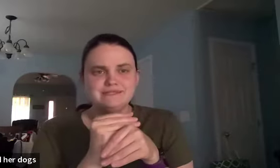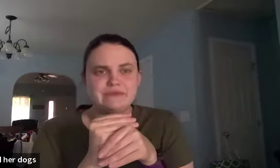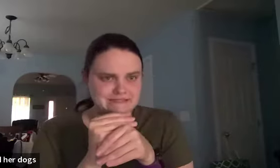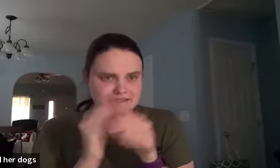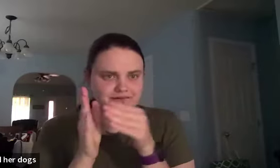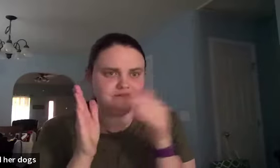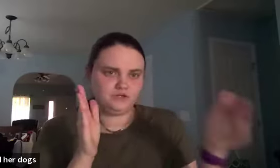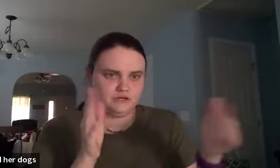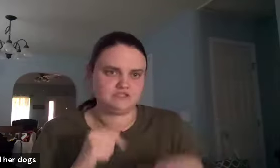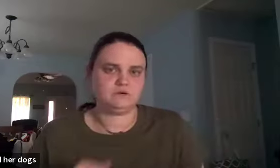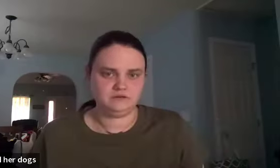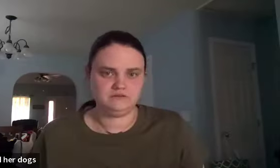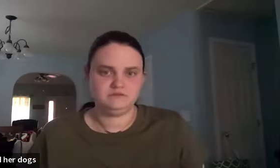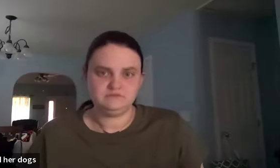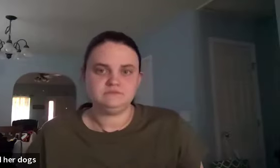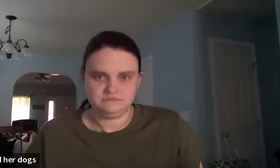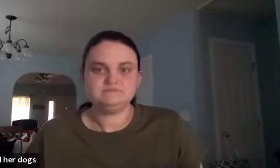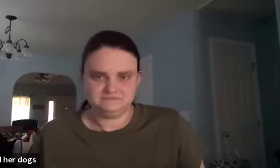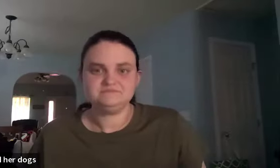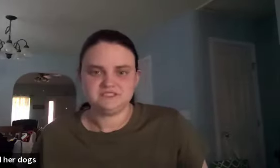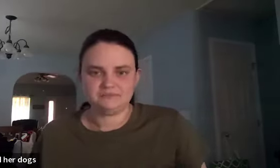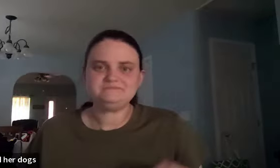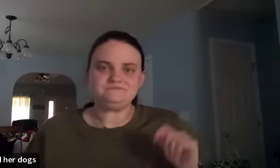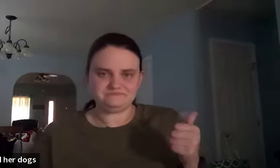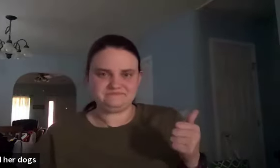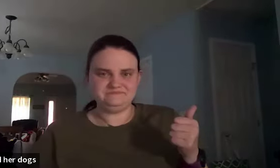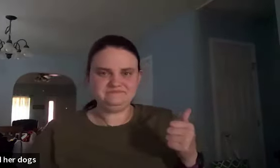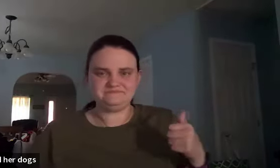that space for your next word. So, mhm.